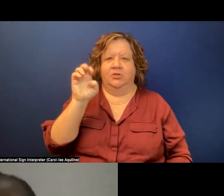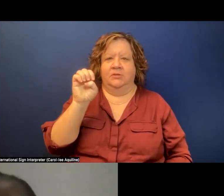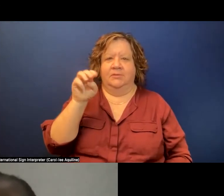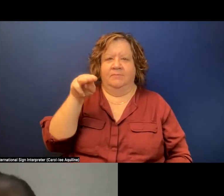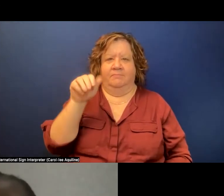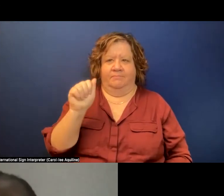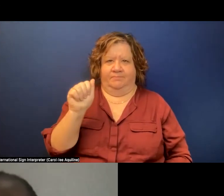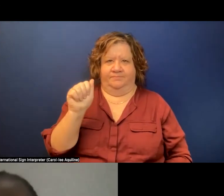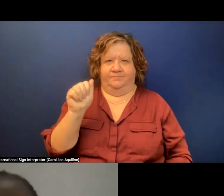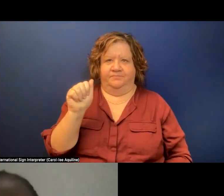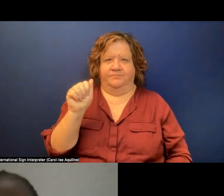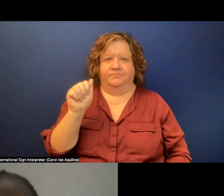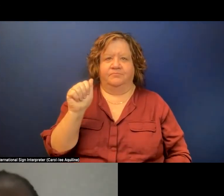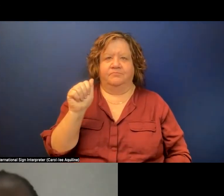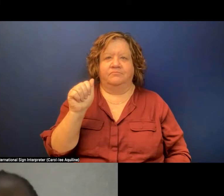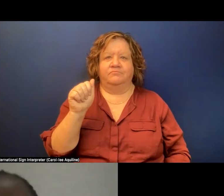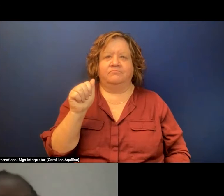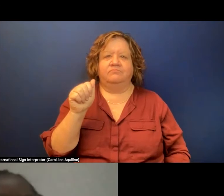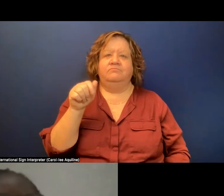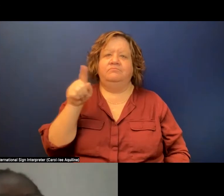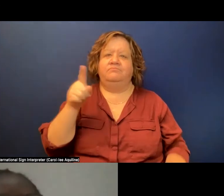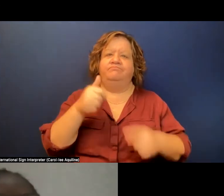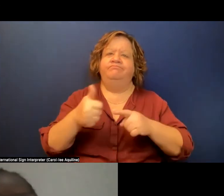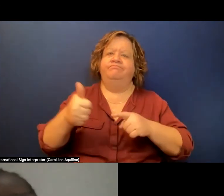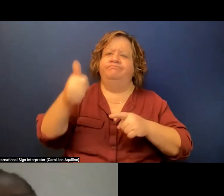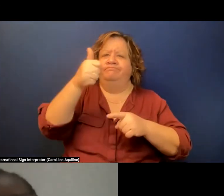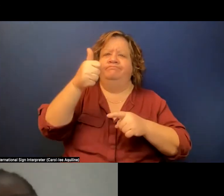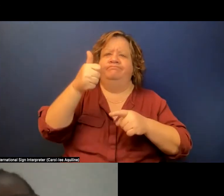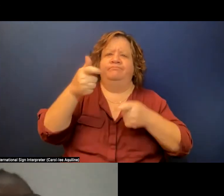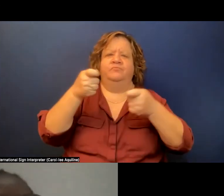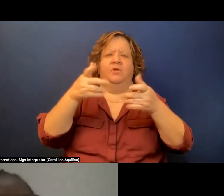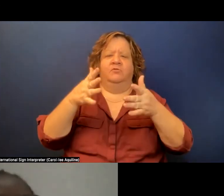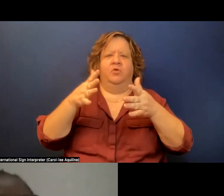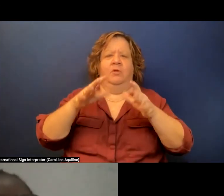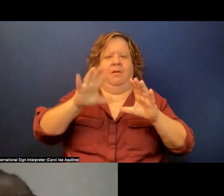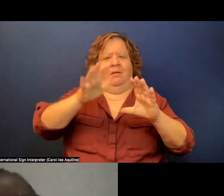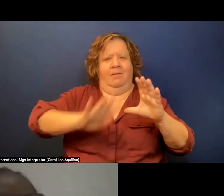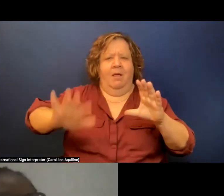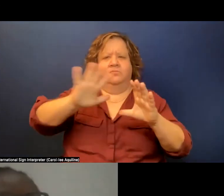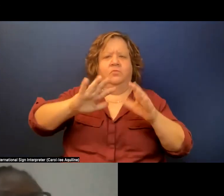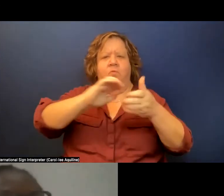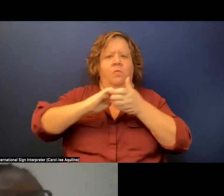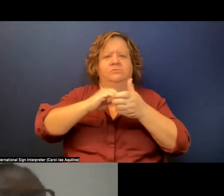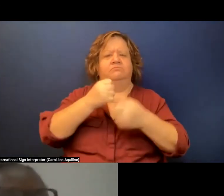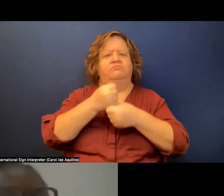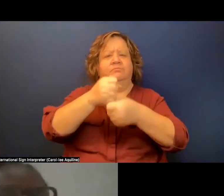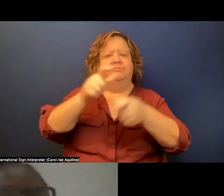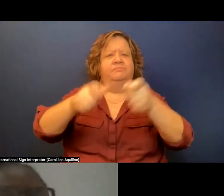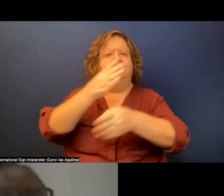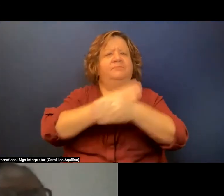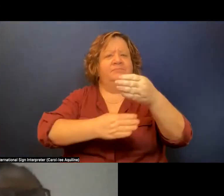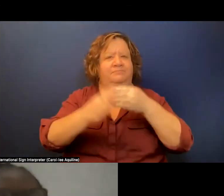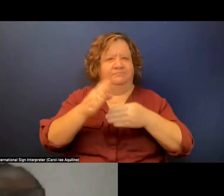is an advocate and social development practitioner with over 14 years of experience in development work, with particular focus on social